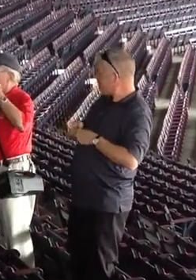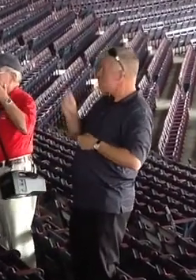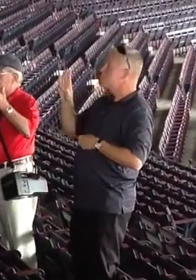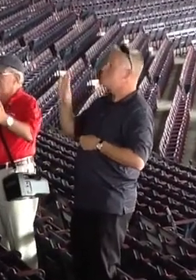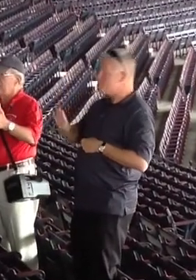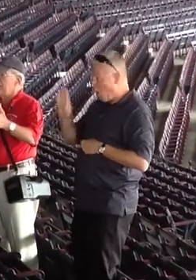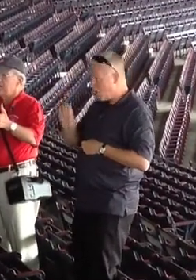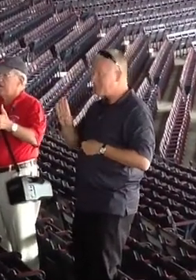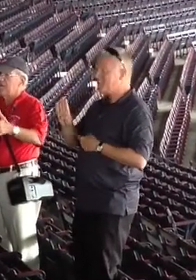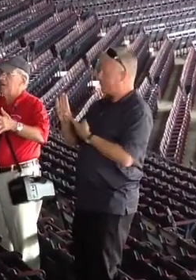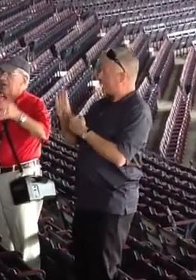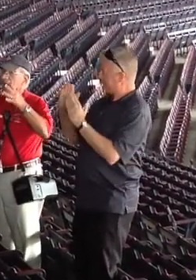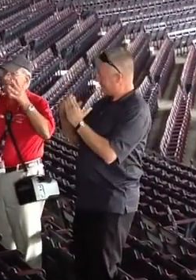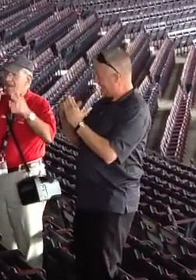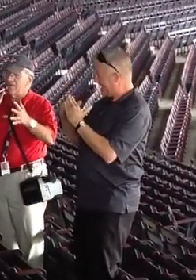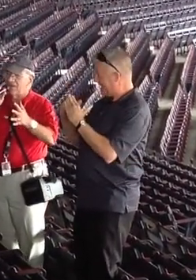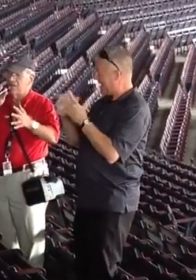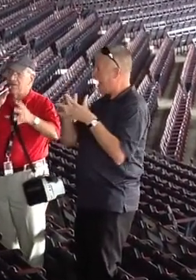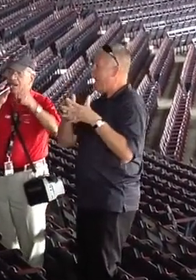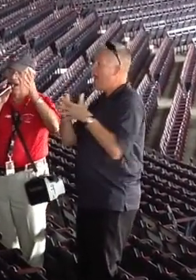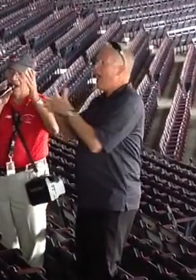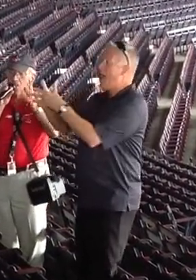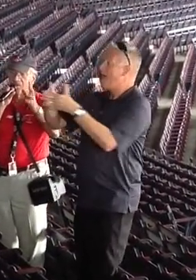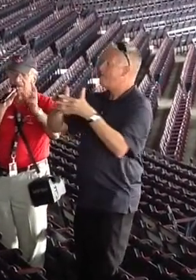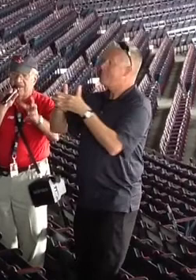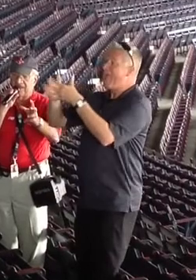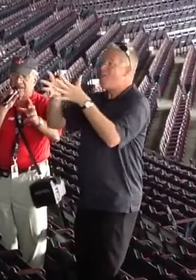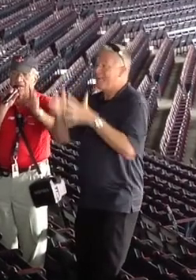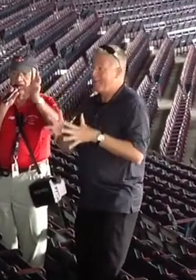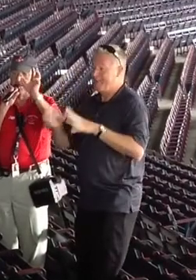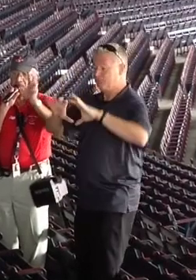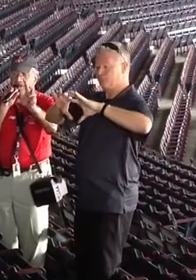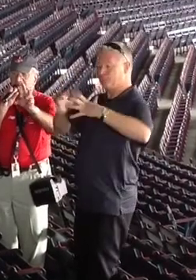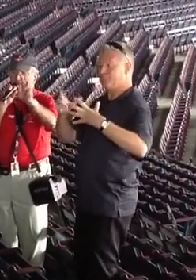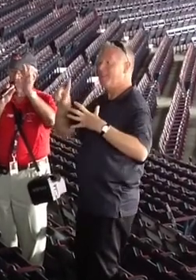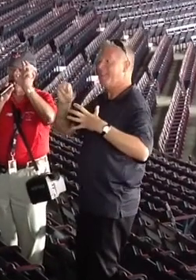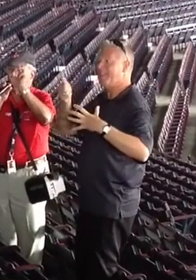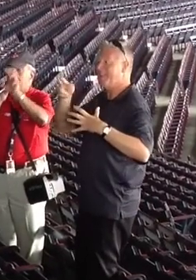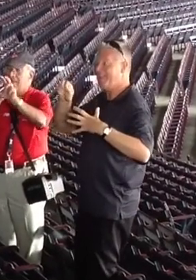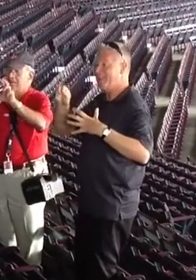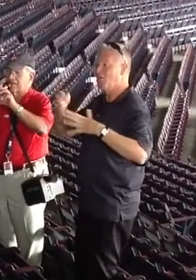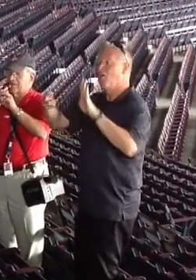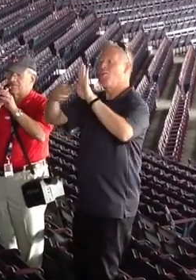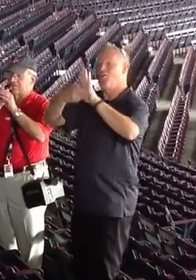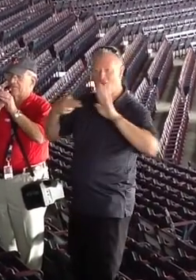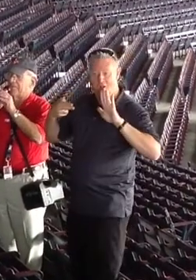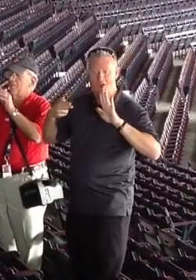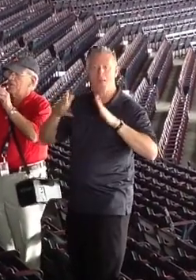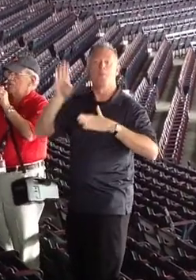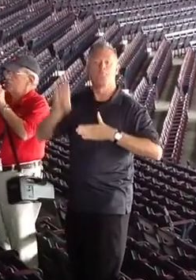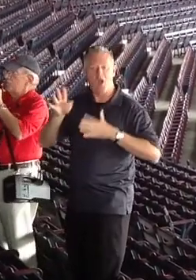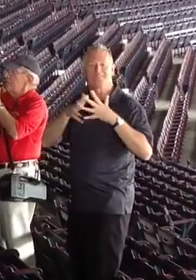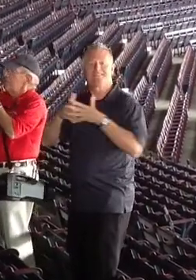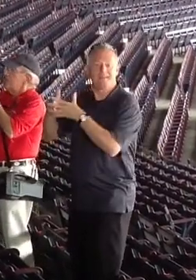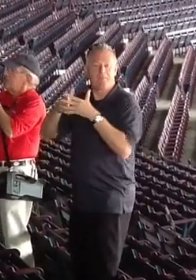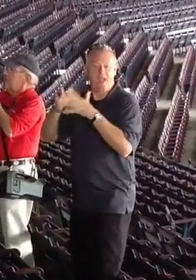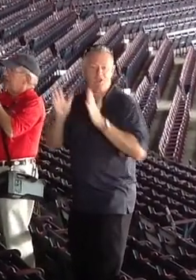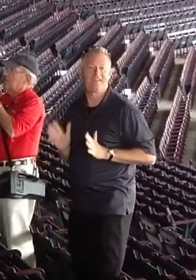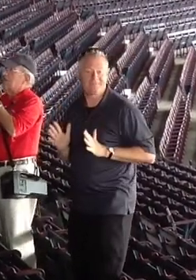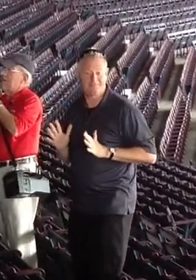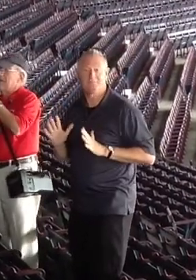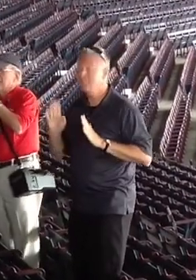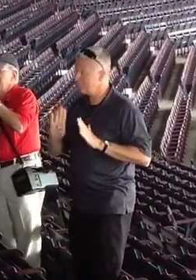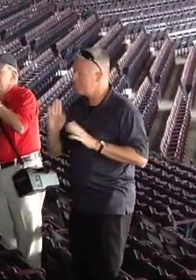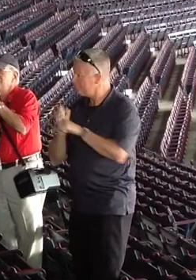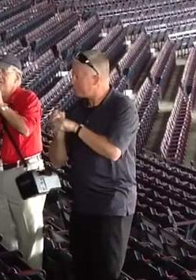Boston, our city, American, our league. Boston Americans. 2 years